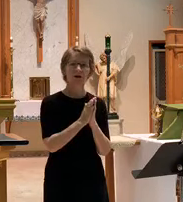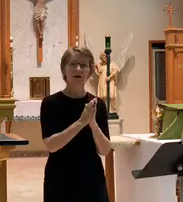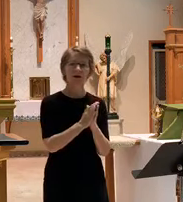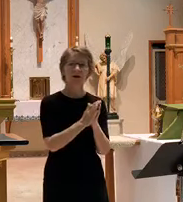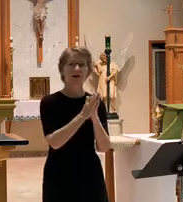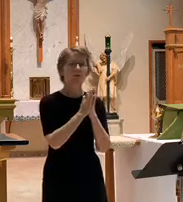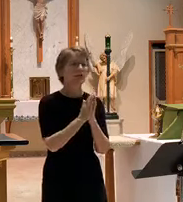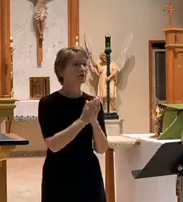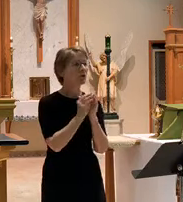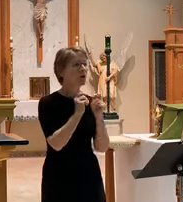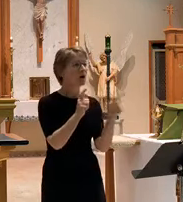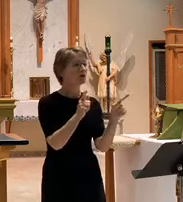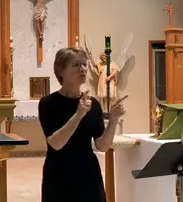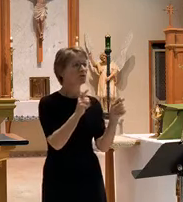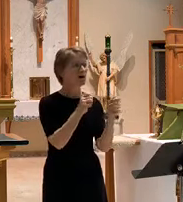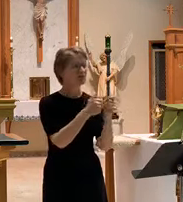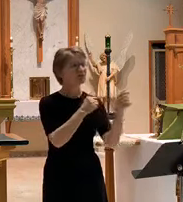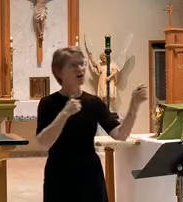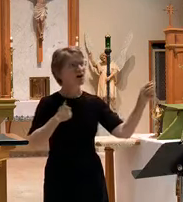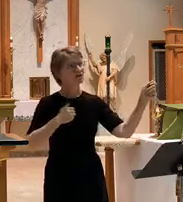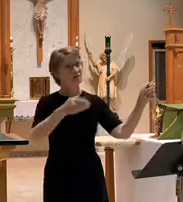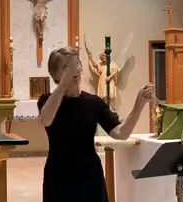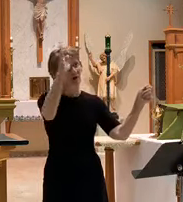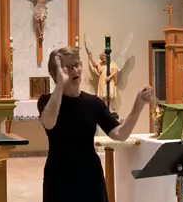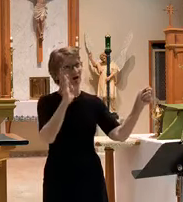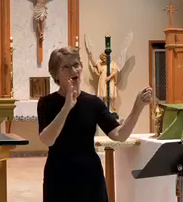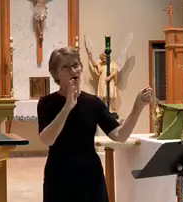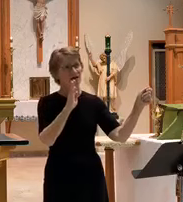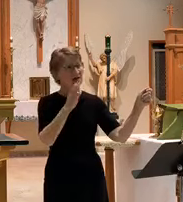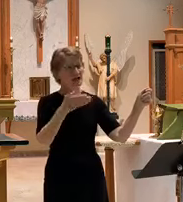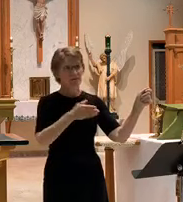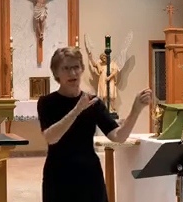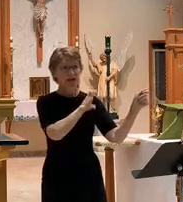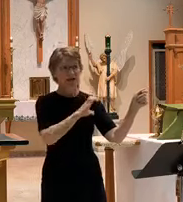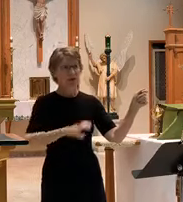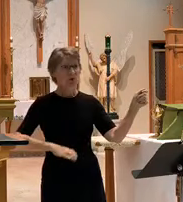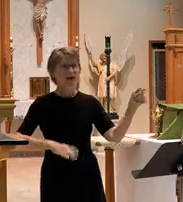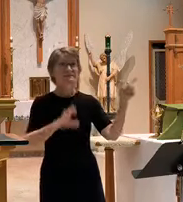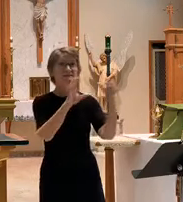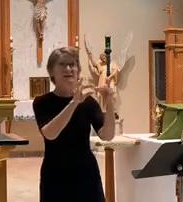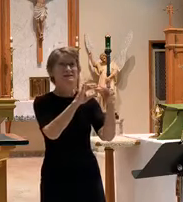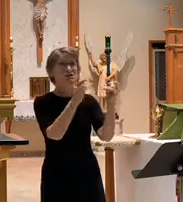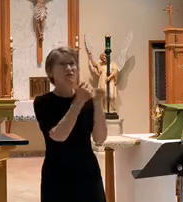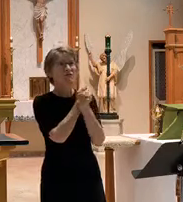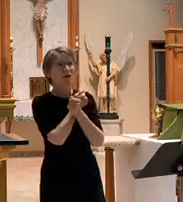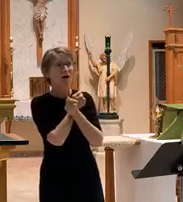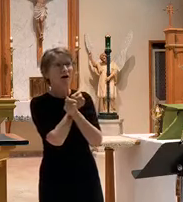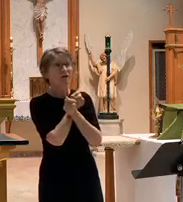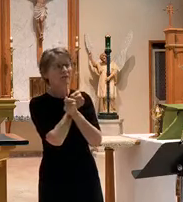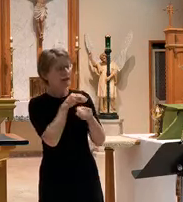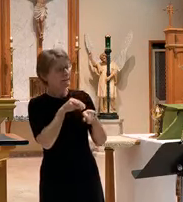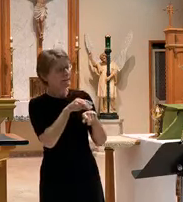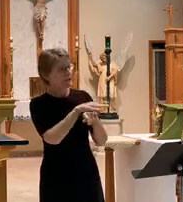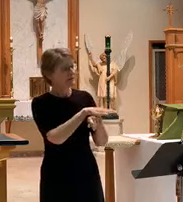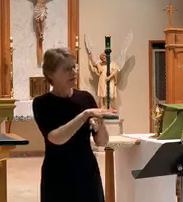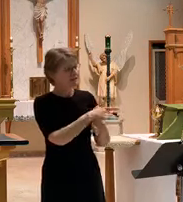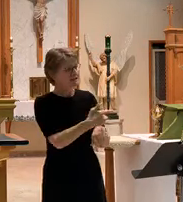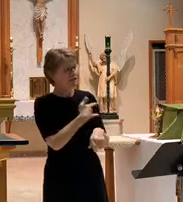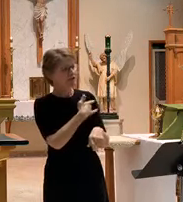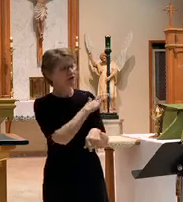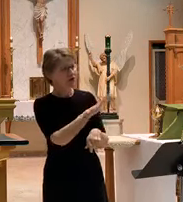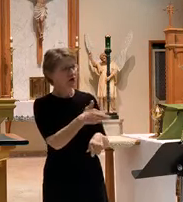For all who are far from God and his church, may Christ's message of love and healing penetrate their